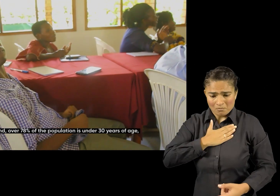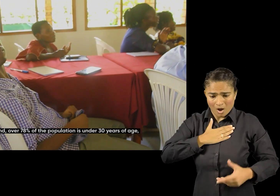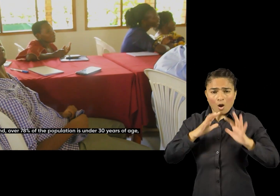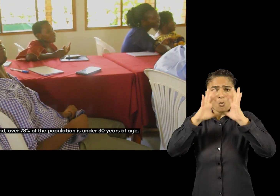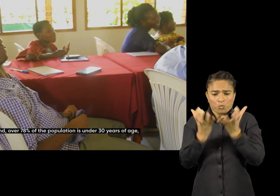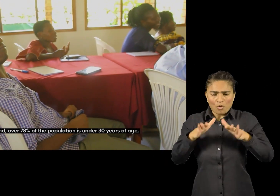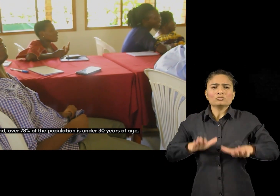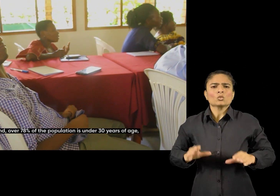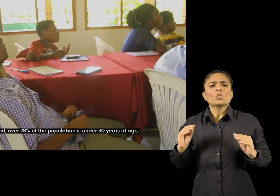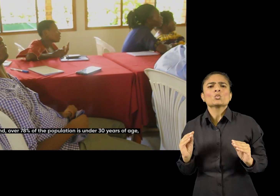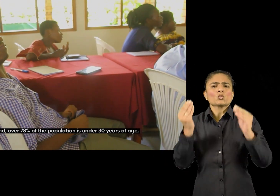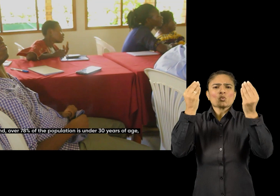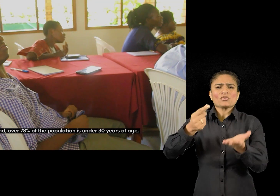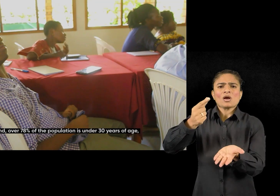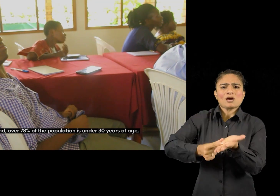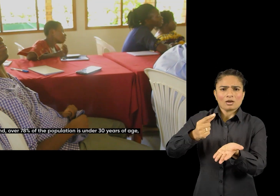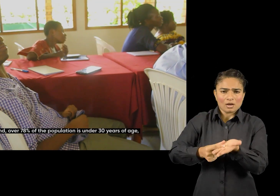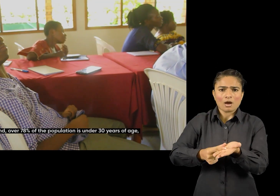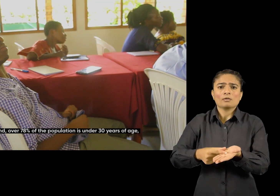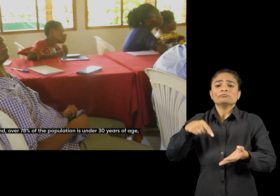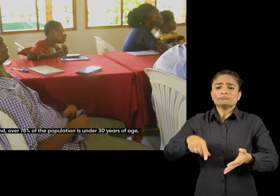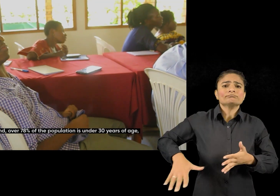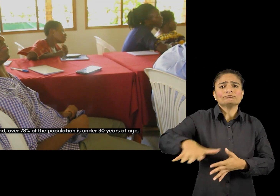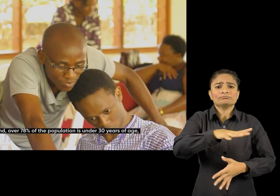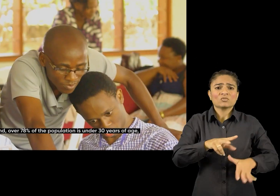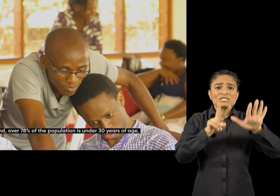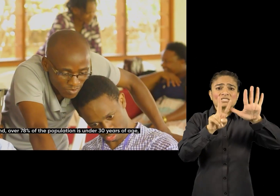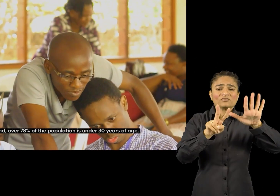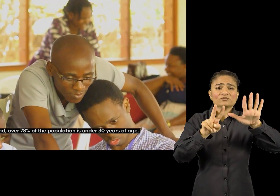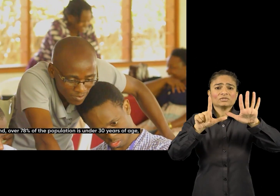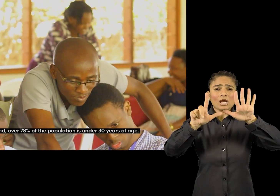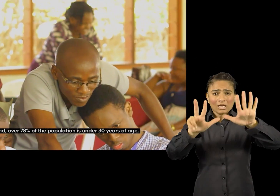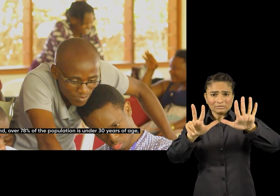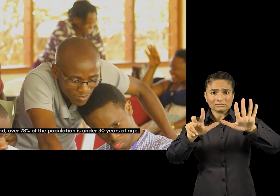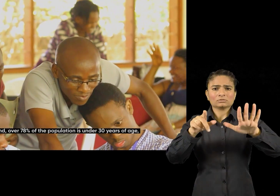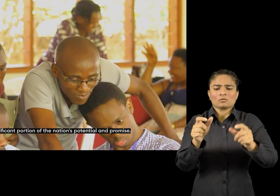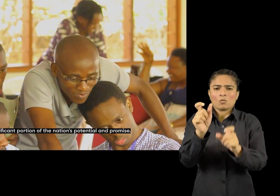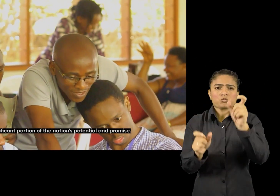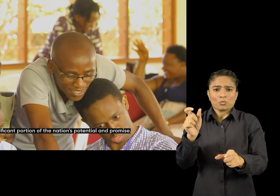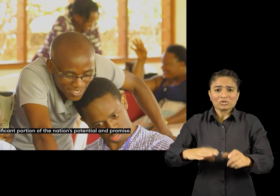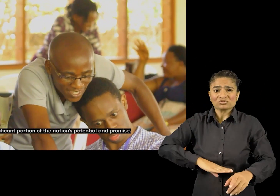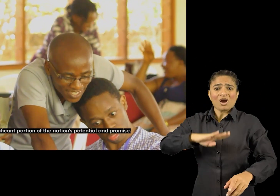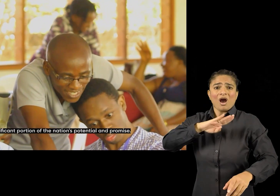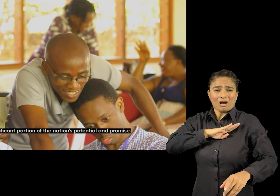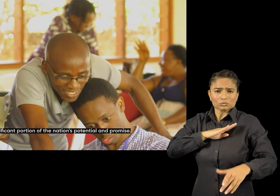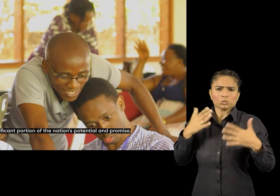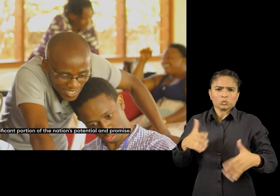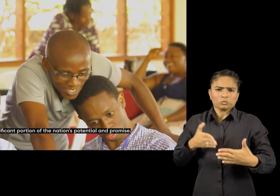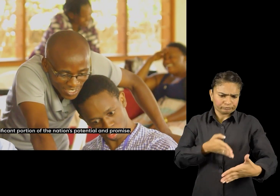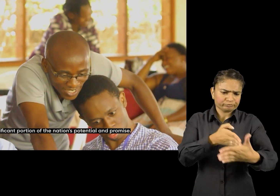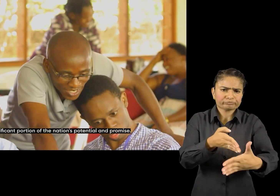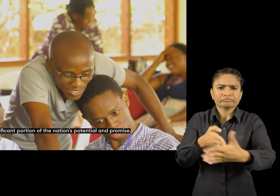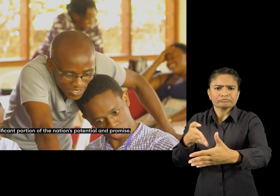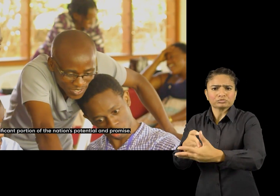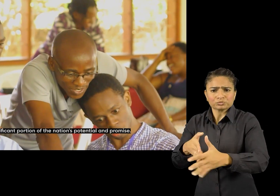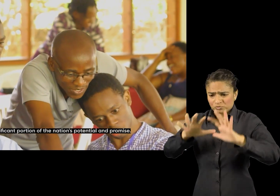my homeland, over 78% of the population is under 30 years of age, representing a significant portion